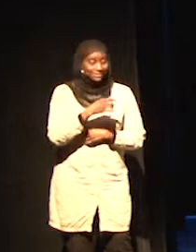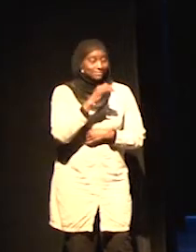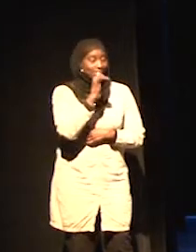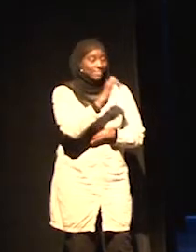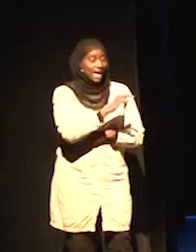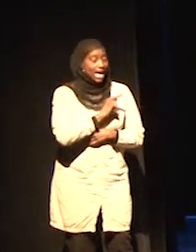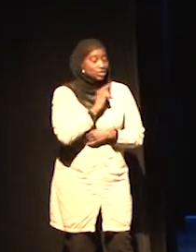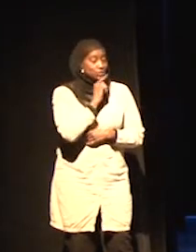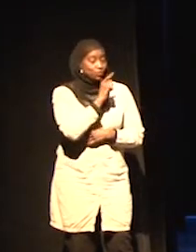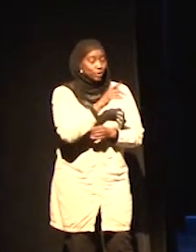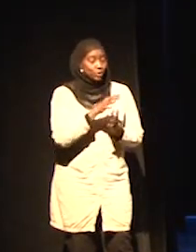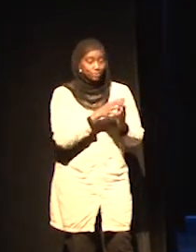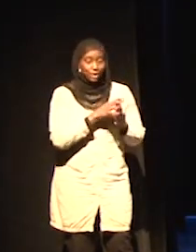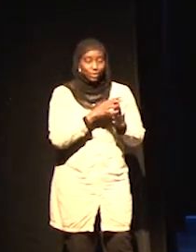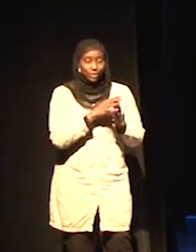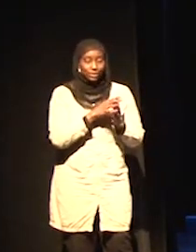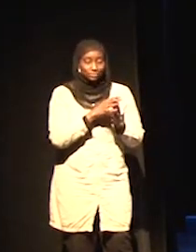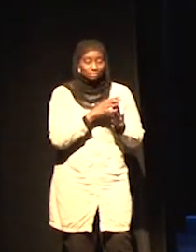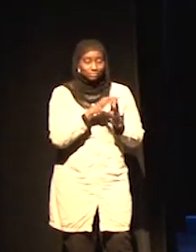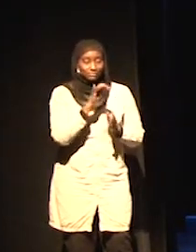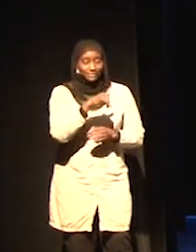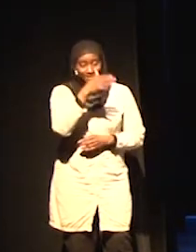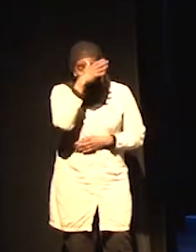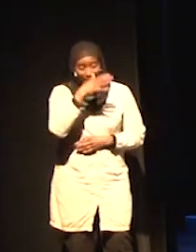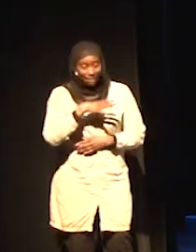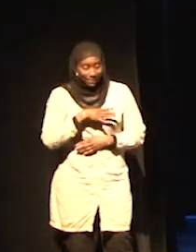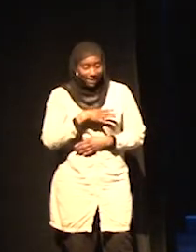what real America is."